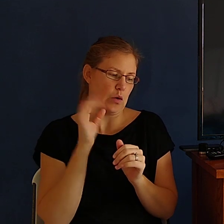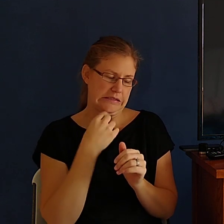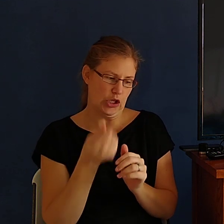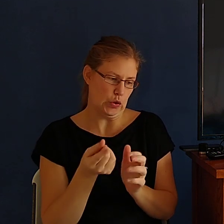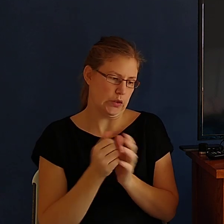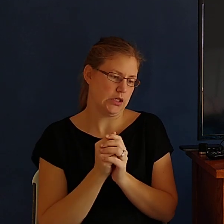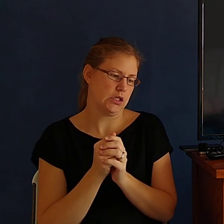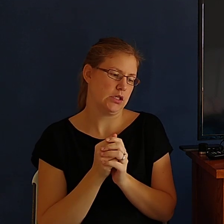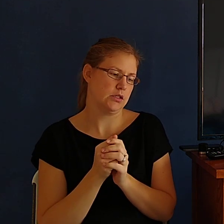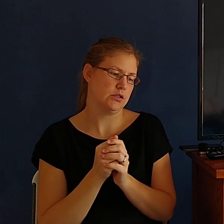assume we have,